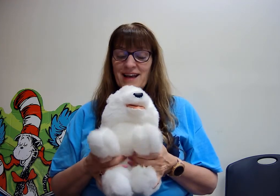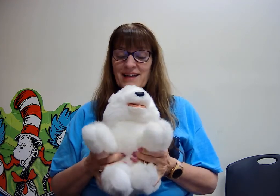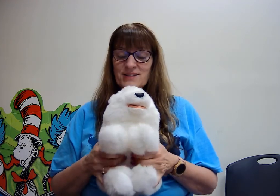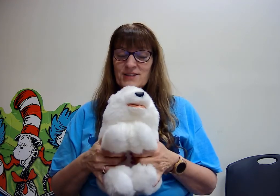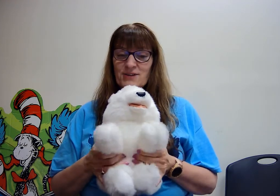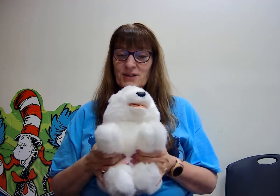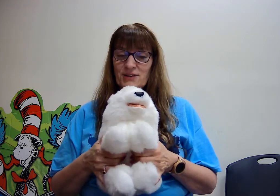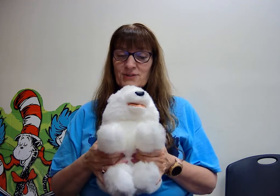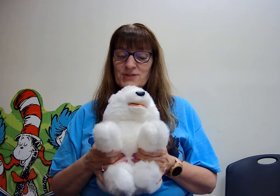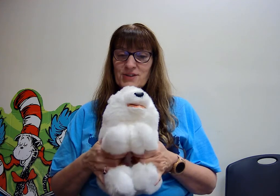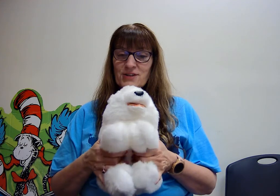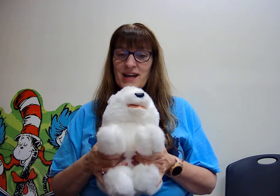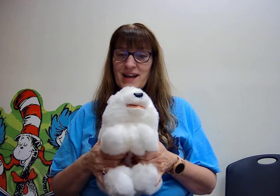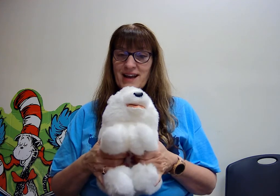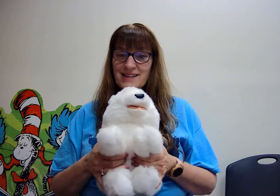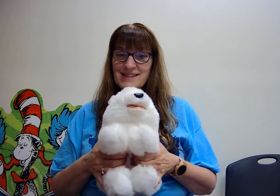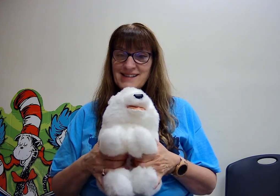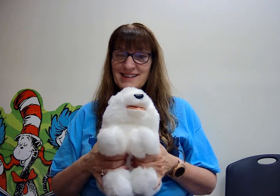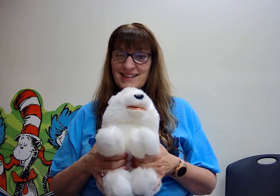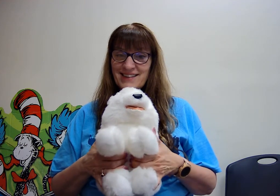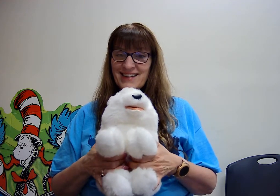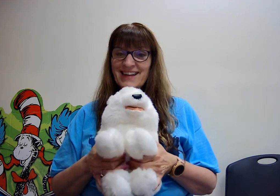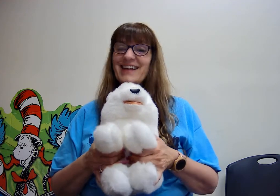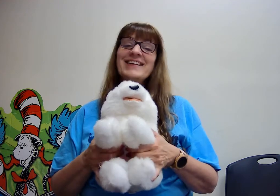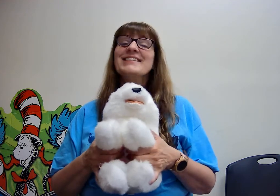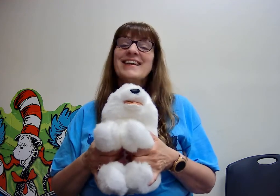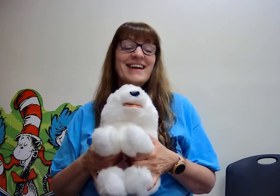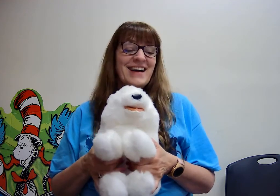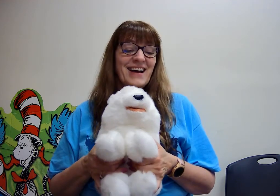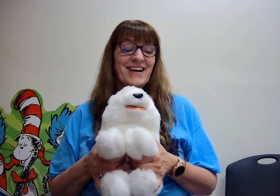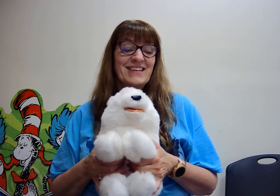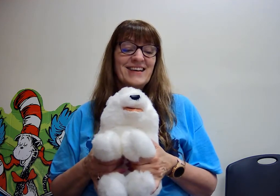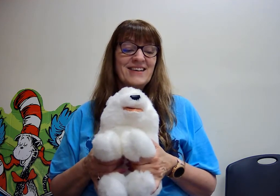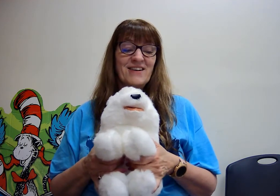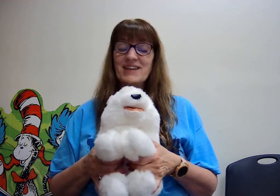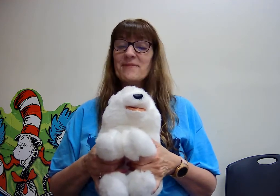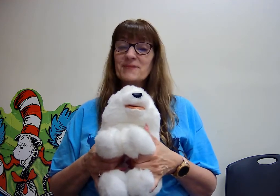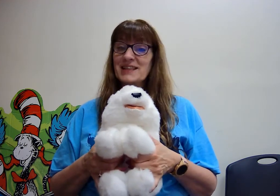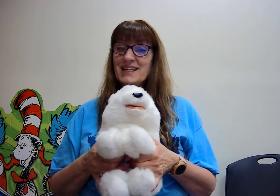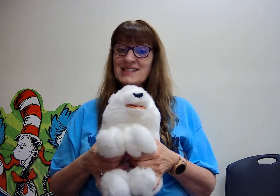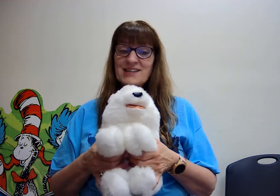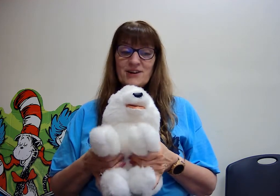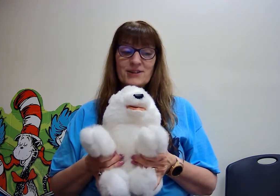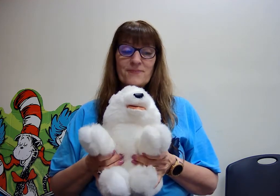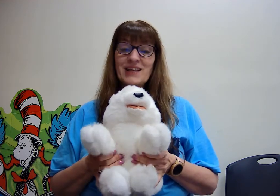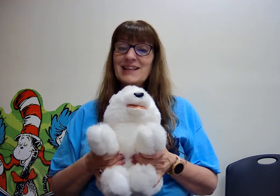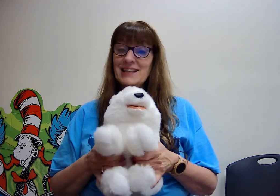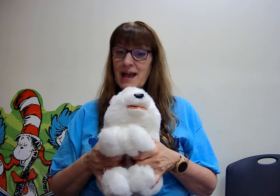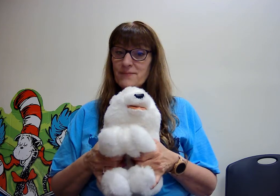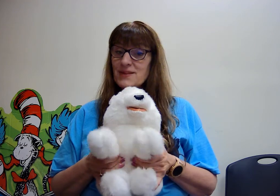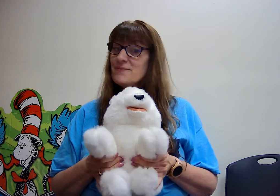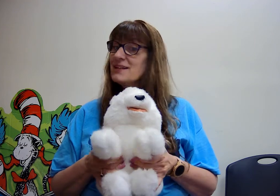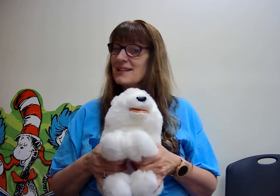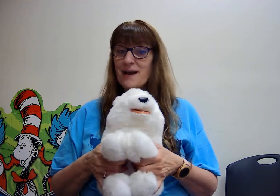And they're going to use their hands, all right. Okay, let's start. Clap them, clap